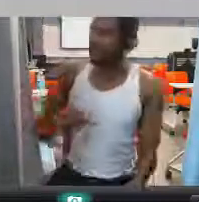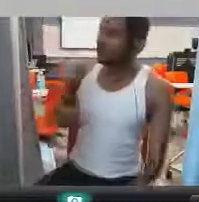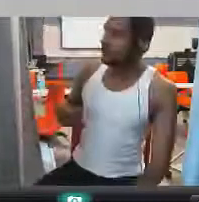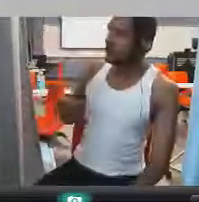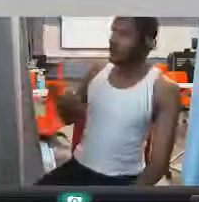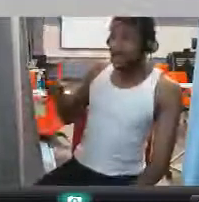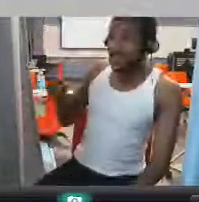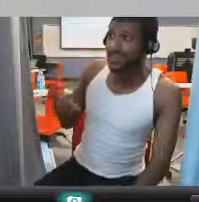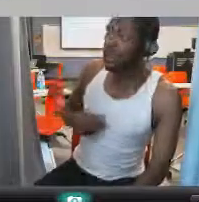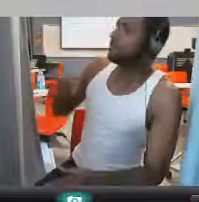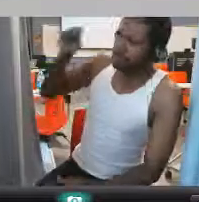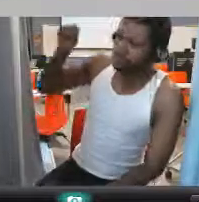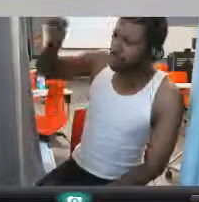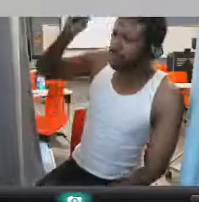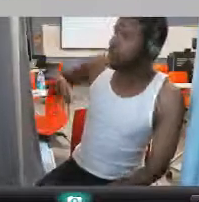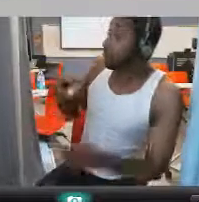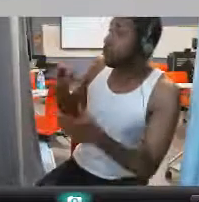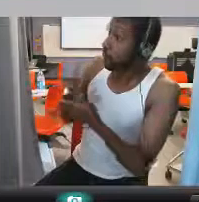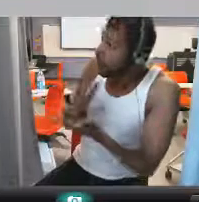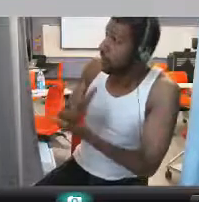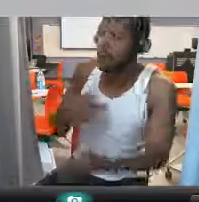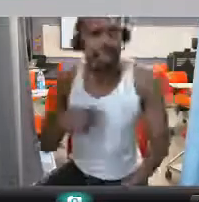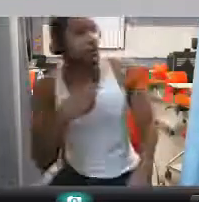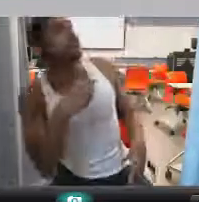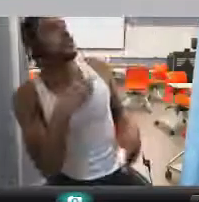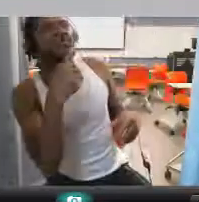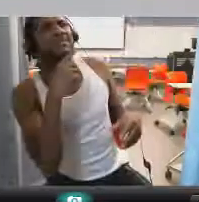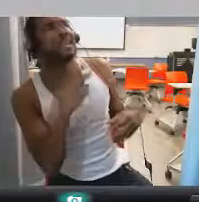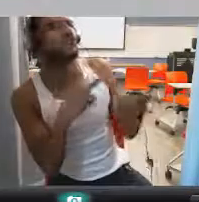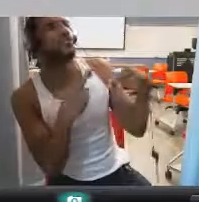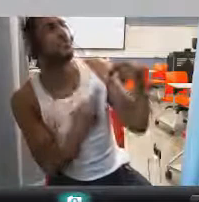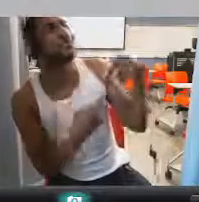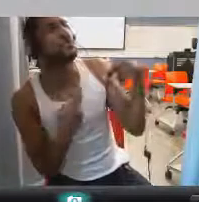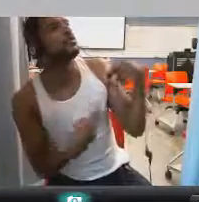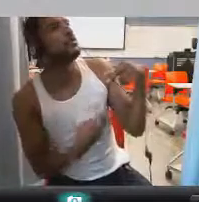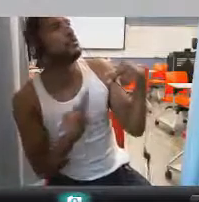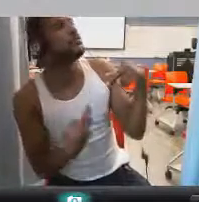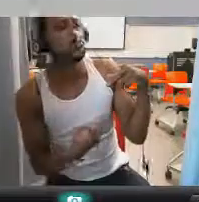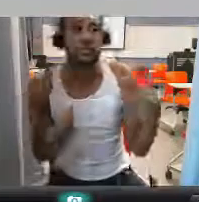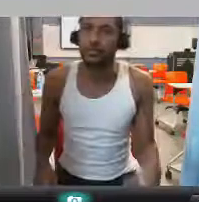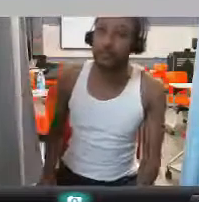She said, yeah, I kept banging on the door going, oh, you all right? And you kept saying, it's ropey, it's ropey.